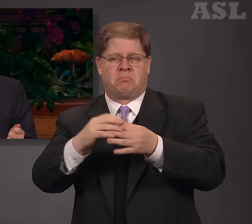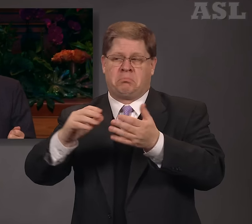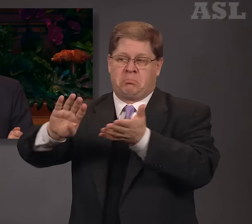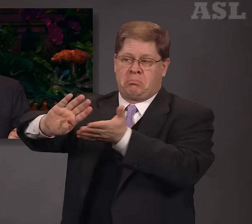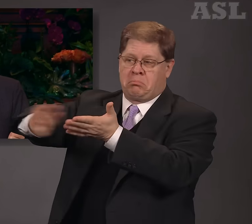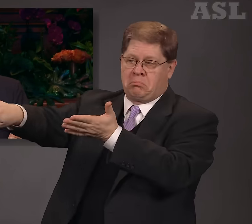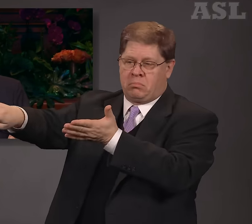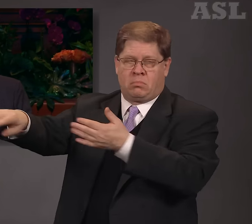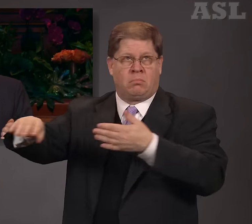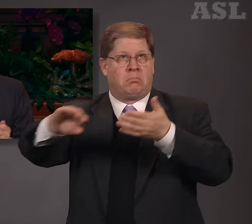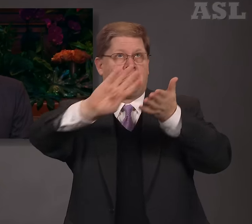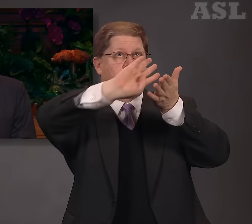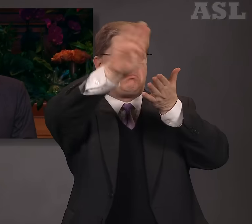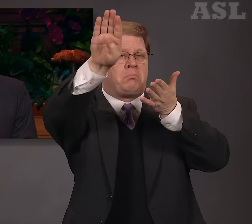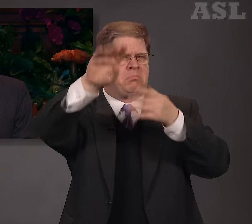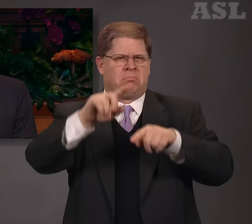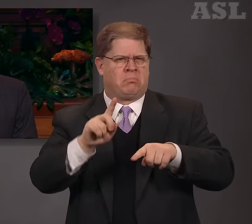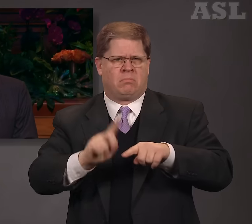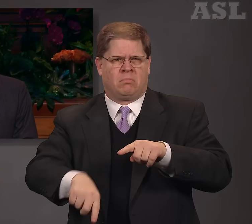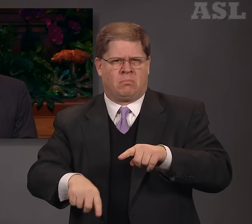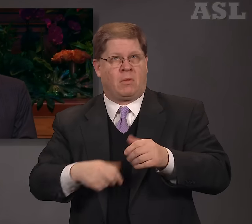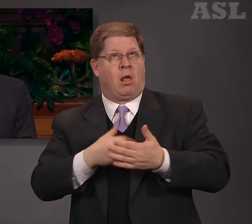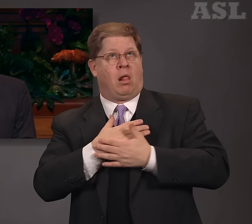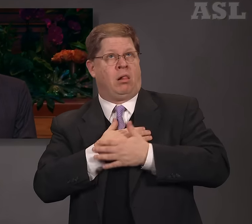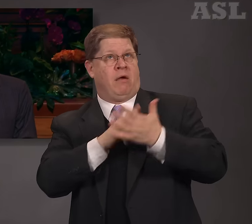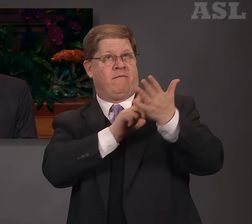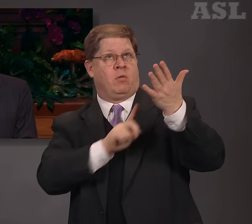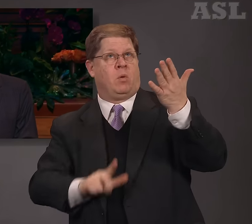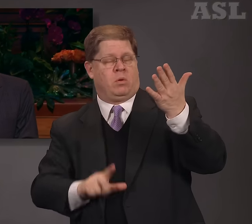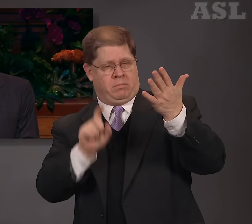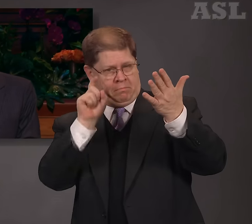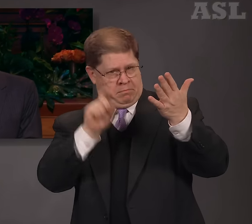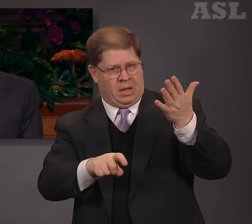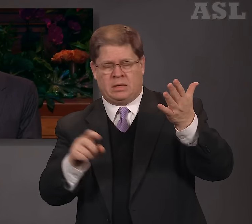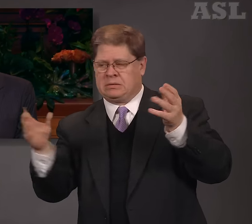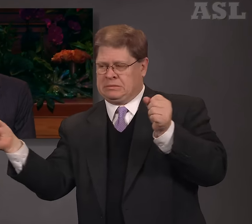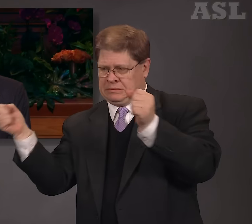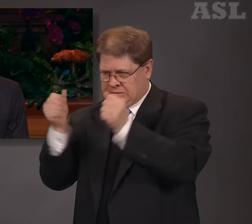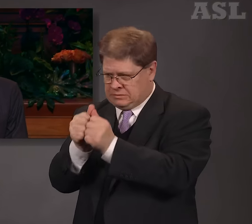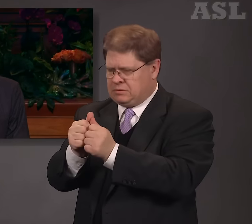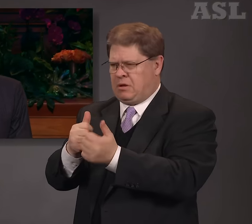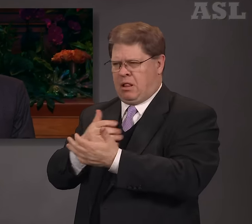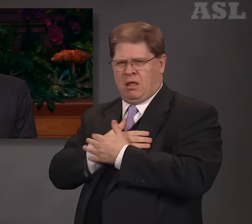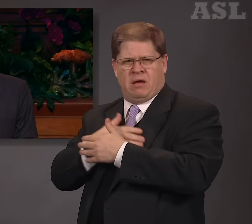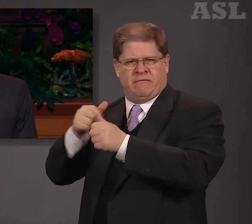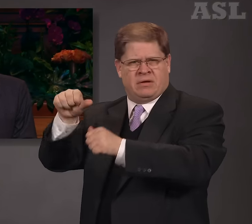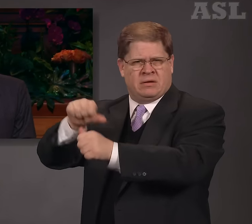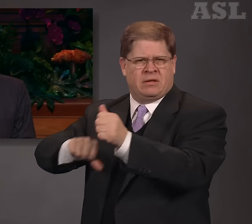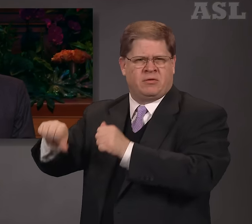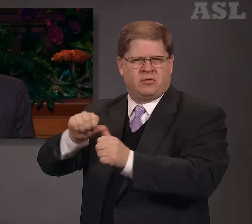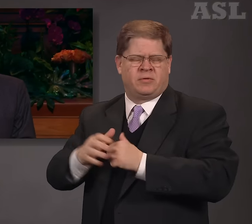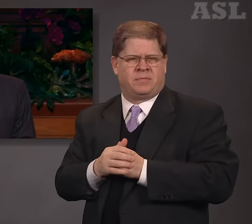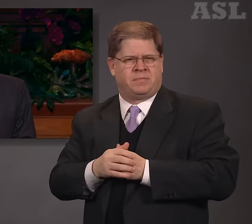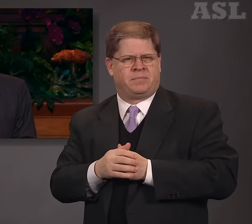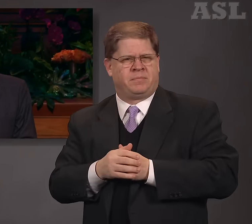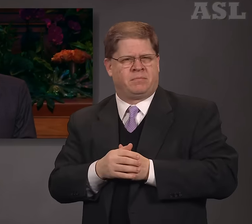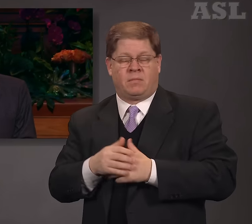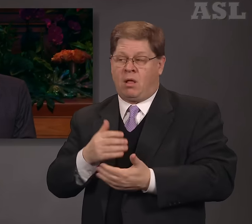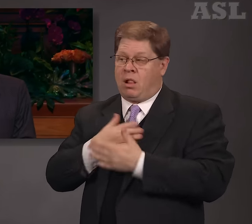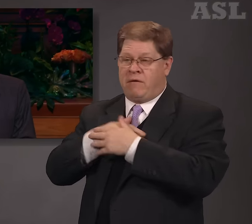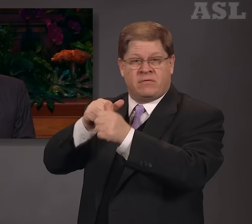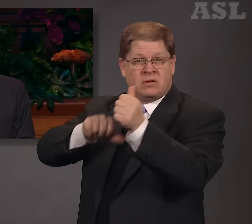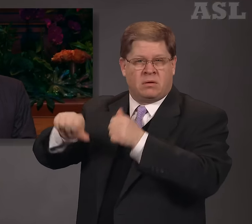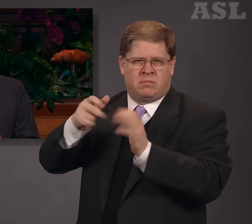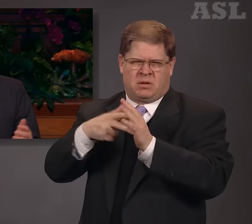on the other. Love of the Lord is not complete if we neglect our neighbors. This outward love includes all